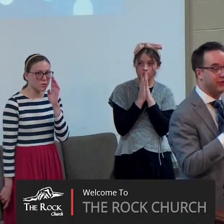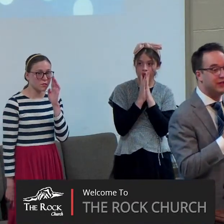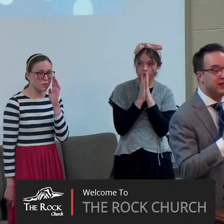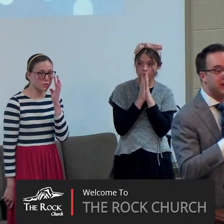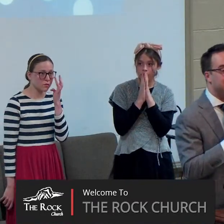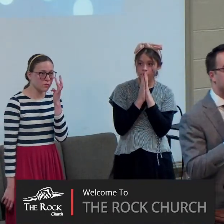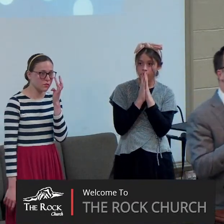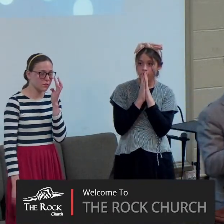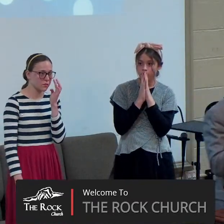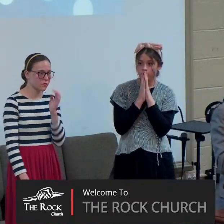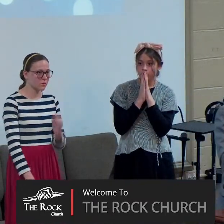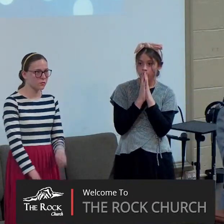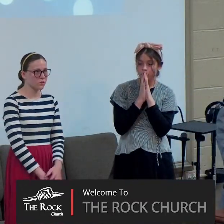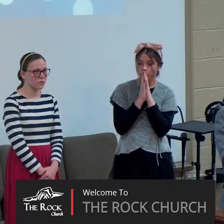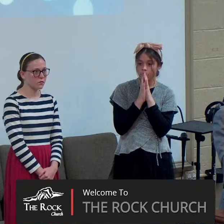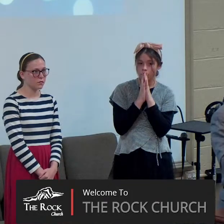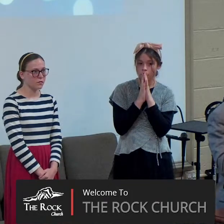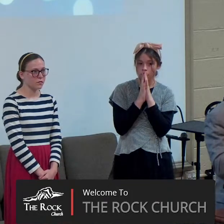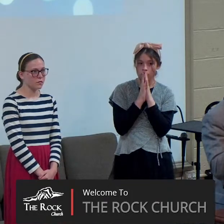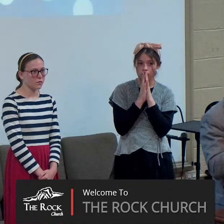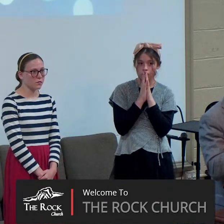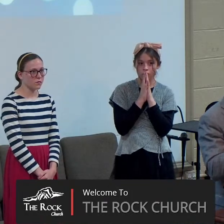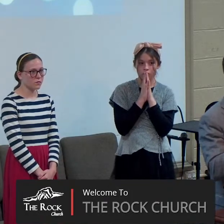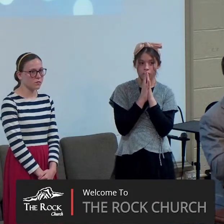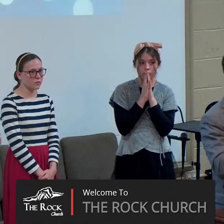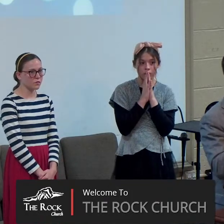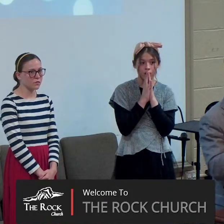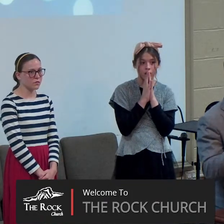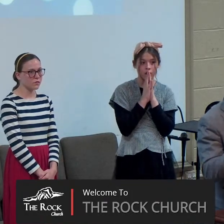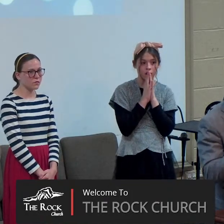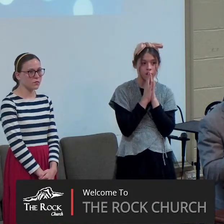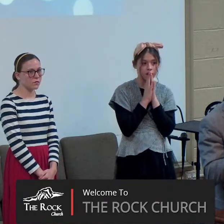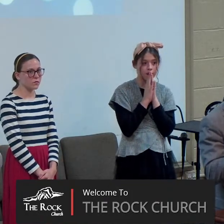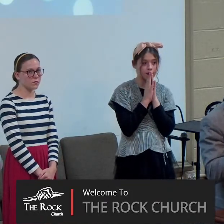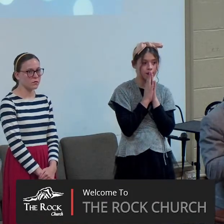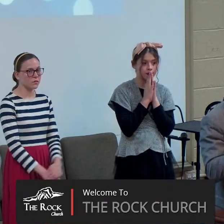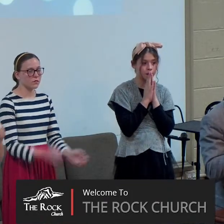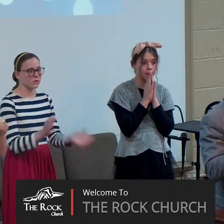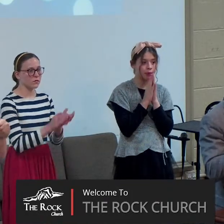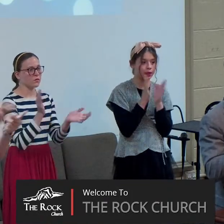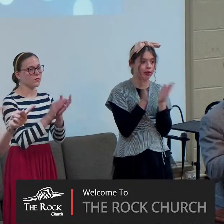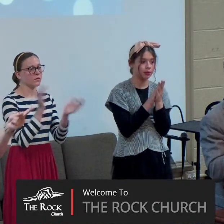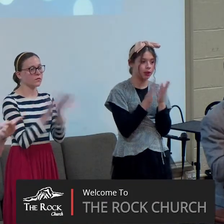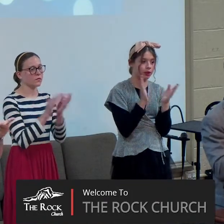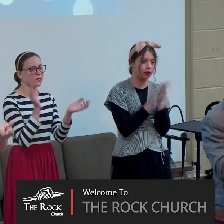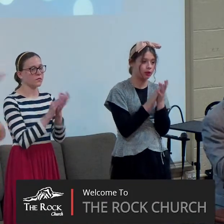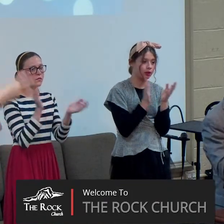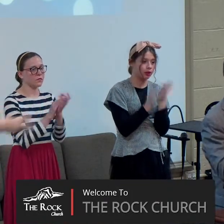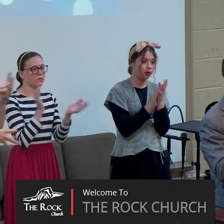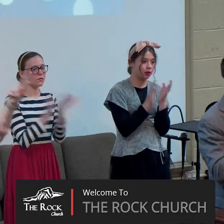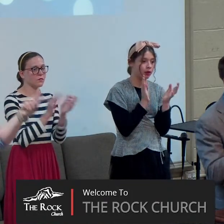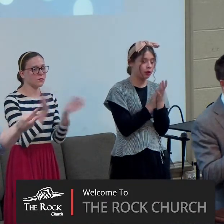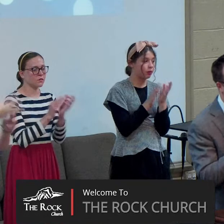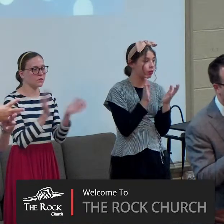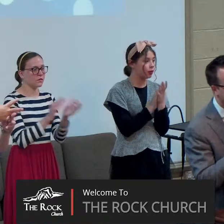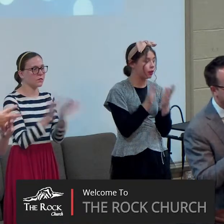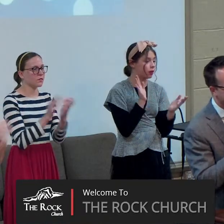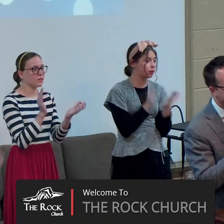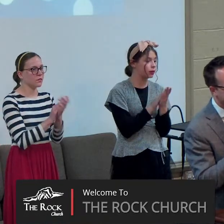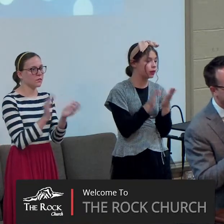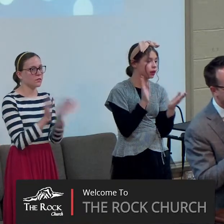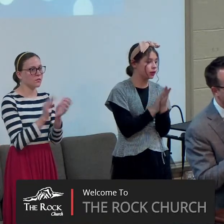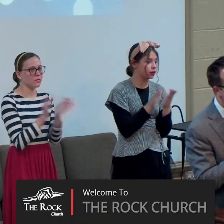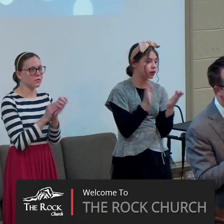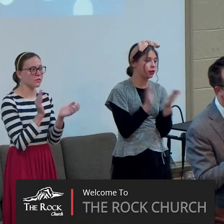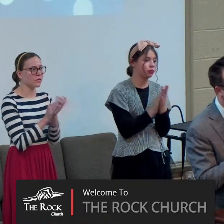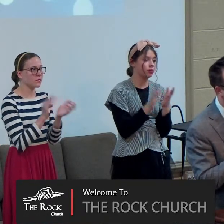now, amen, they're fighting for first place of the whole world. So I'm so excited